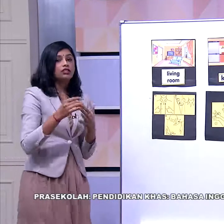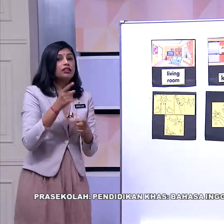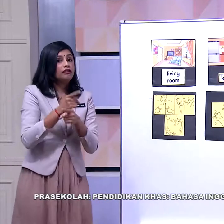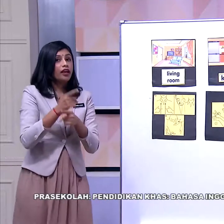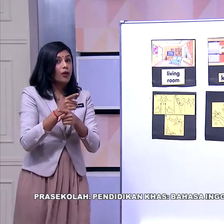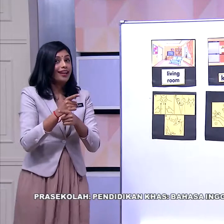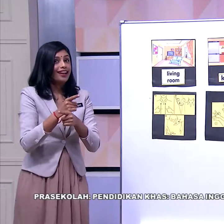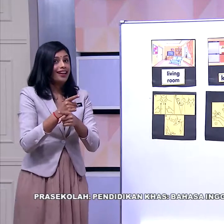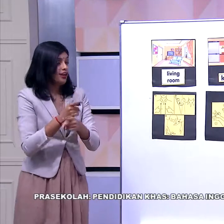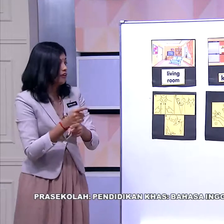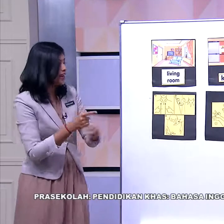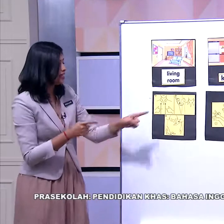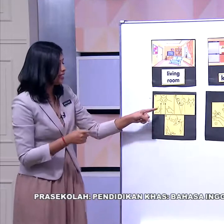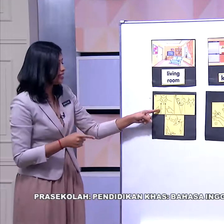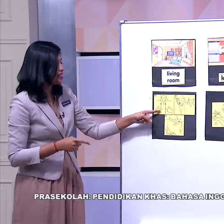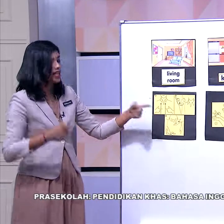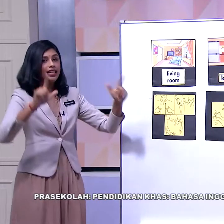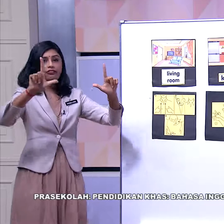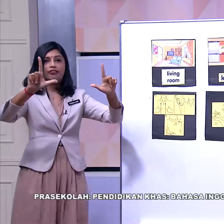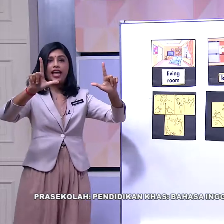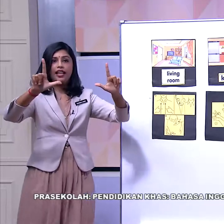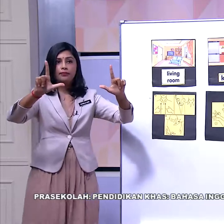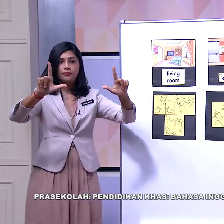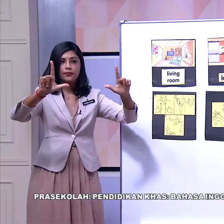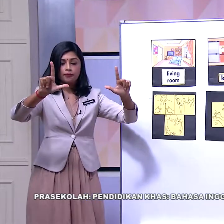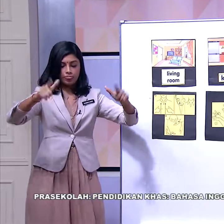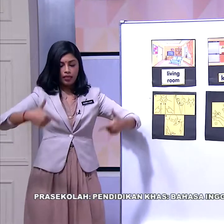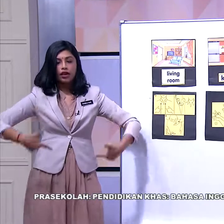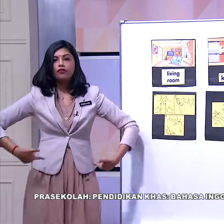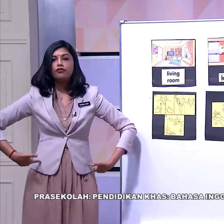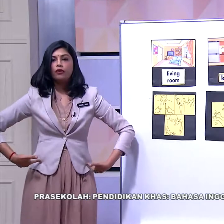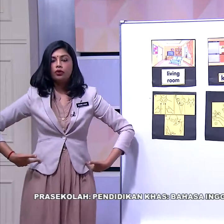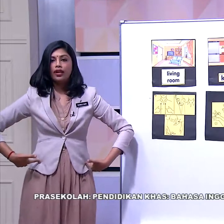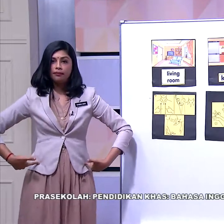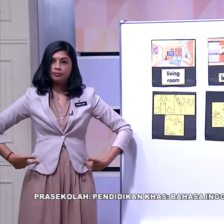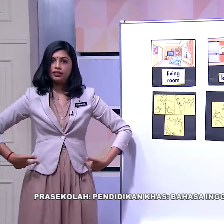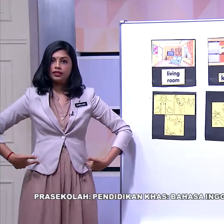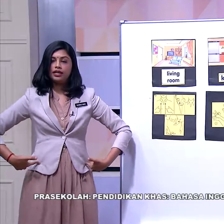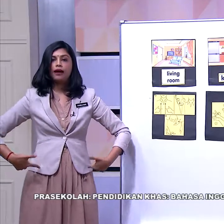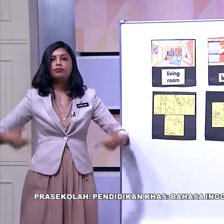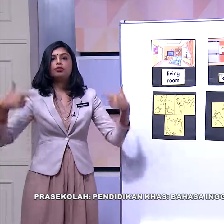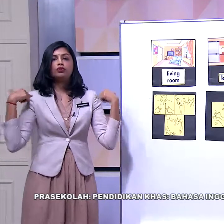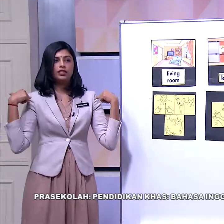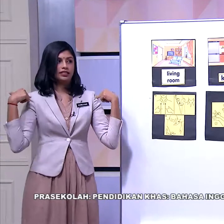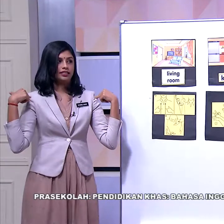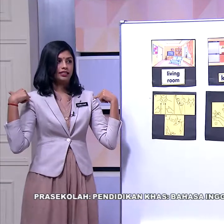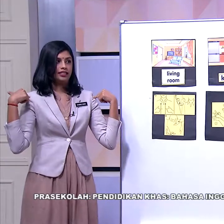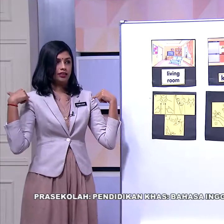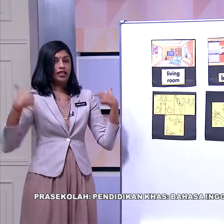the correct one. All right. This is leaf. L. L. From your hip up to your shoulder. Mm-hmm. Okay, this